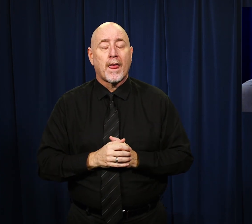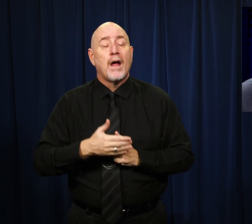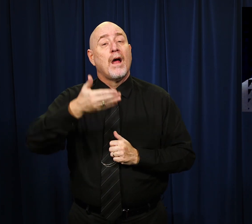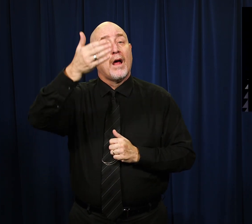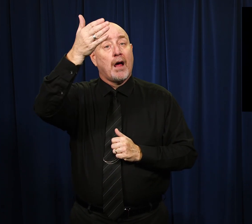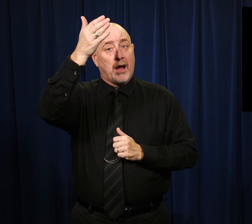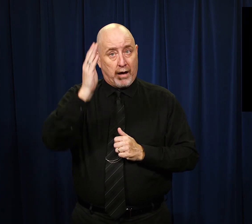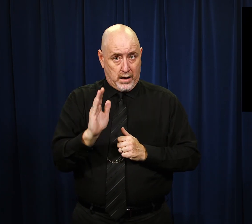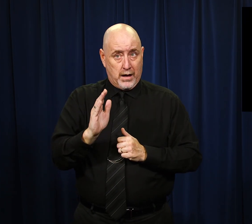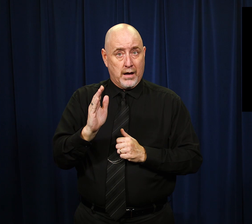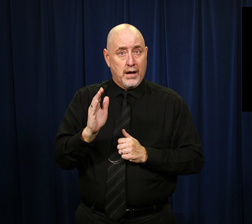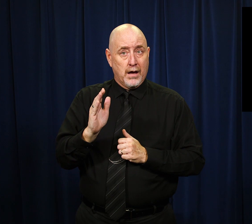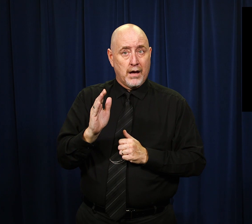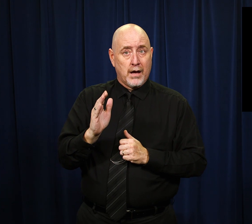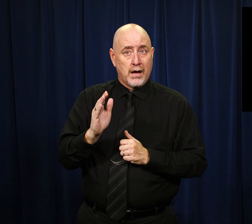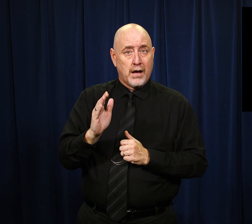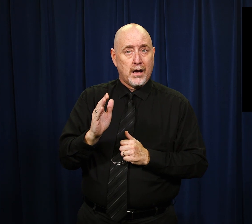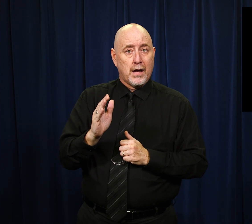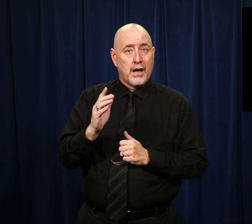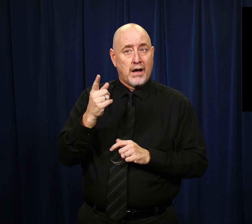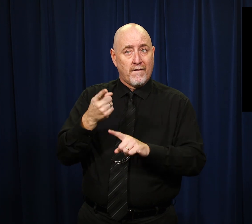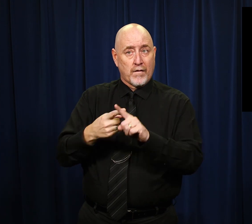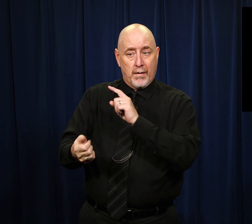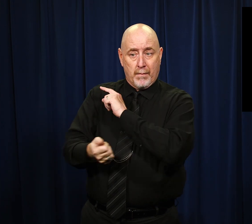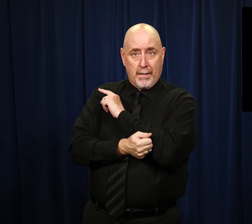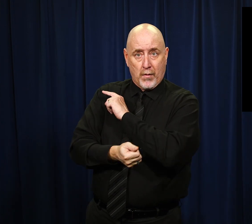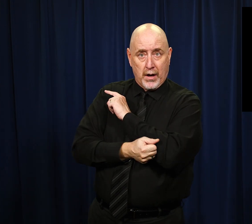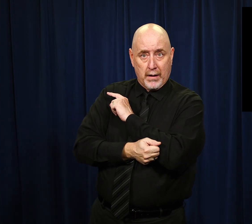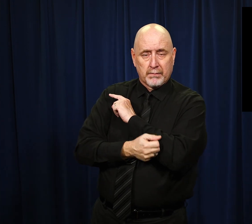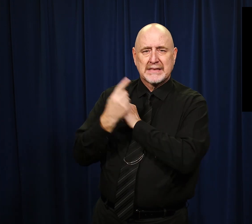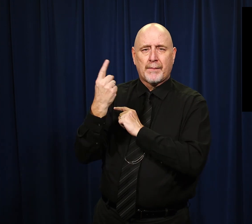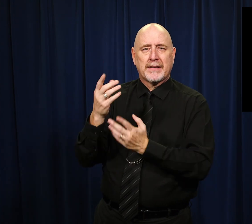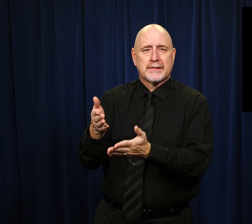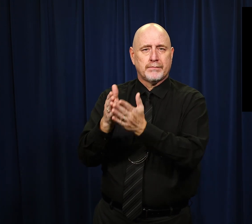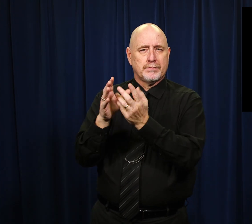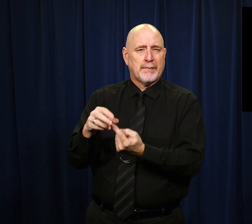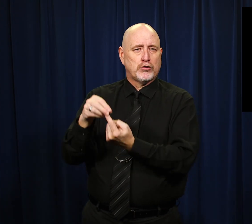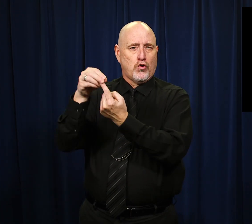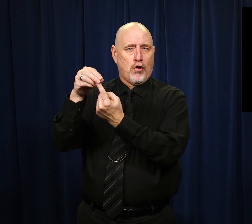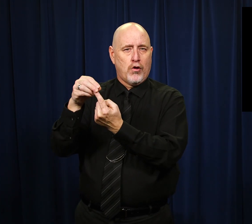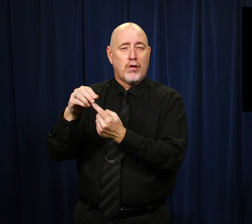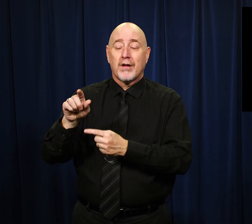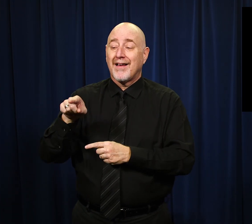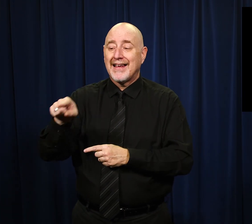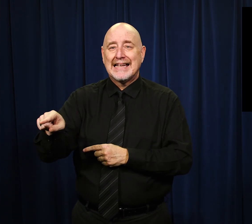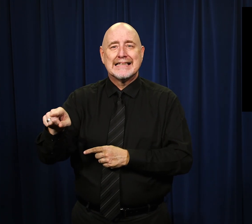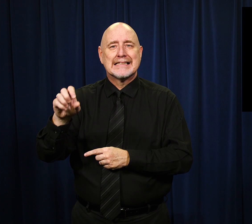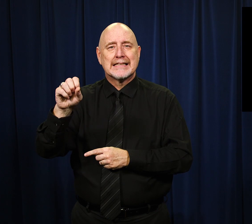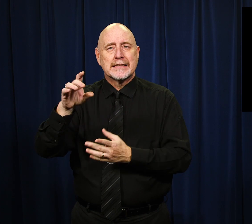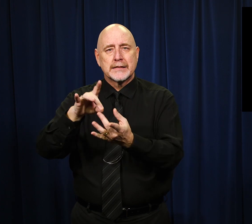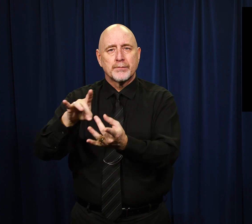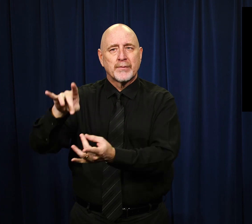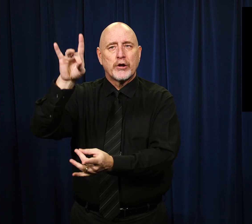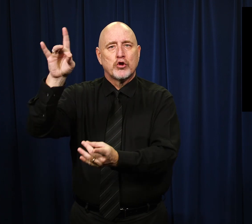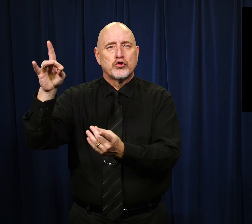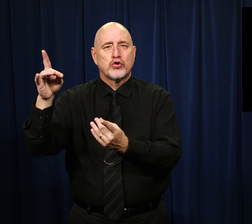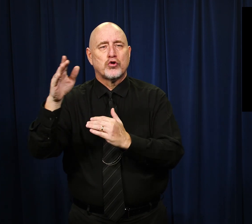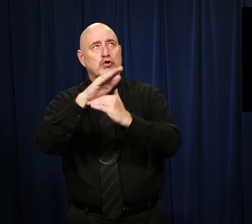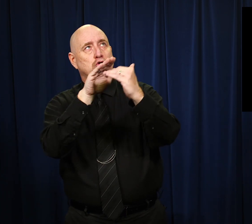God is going to ask something special here. He was asking for Abraham's spiritual